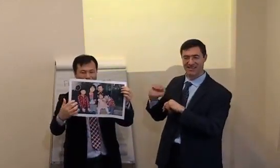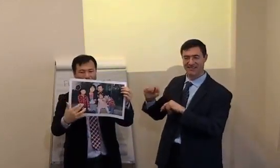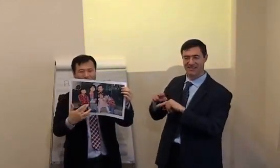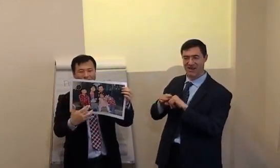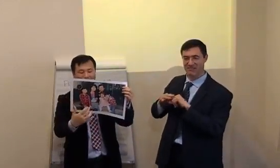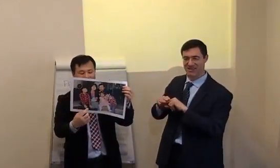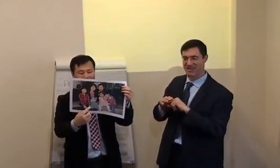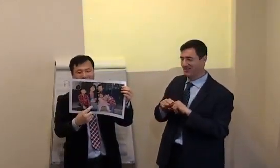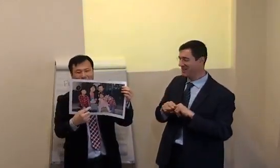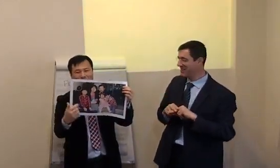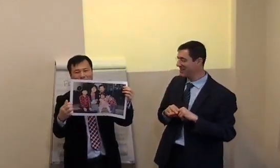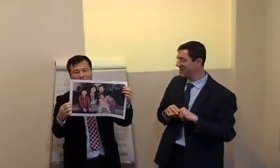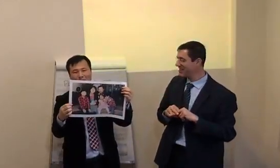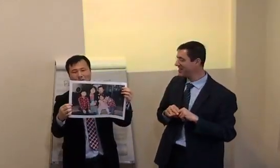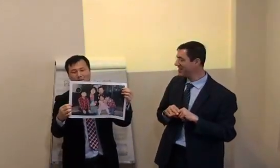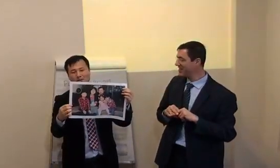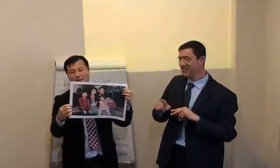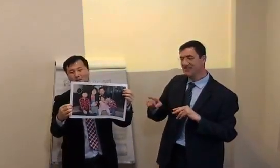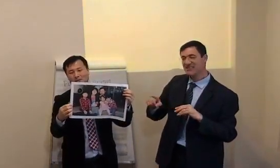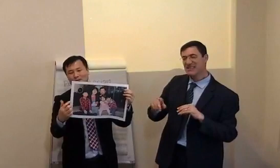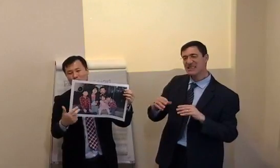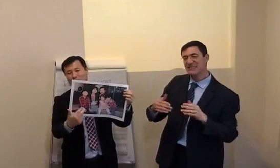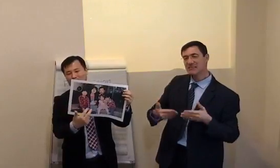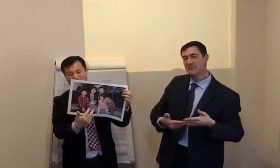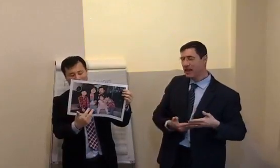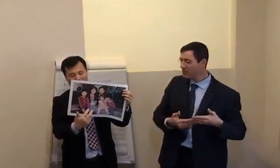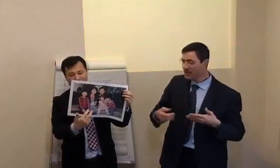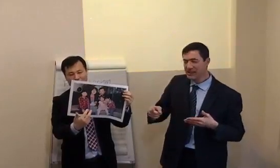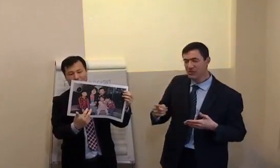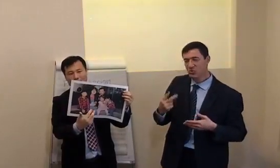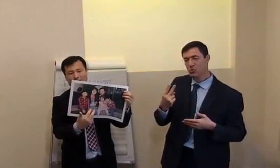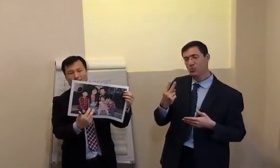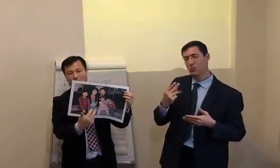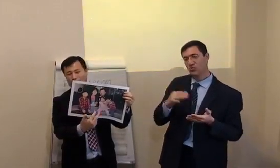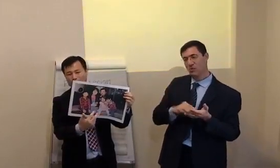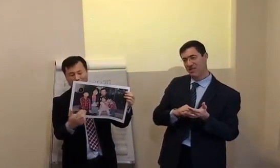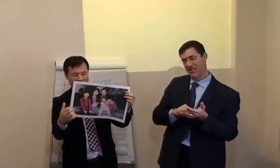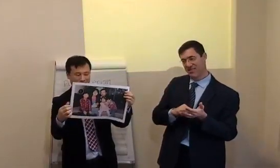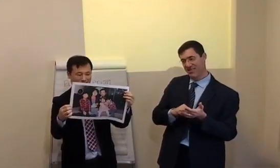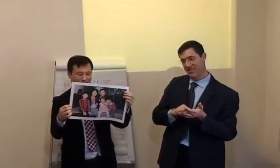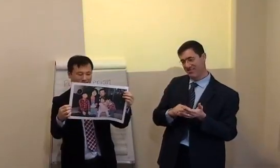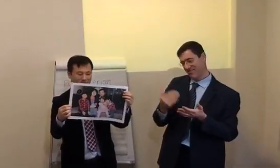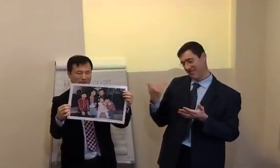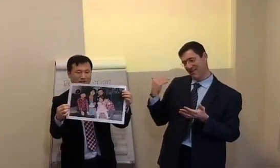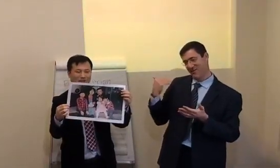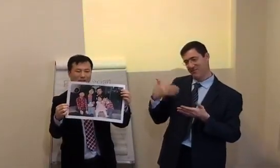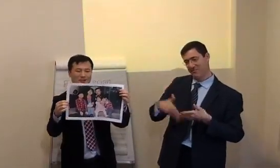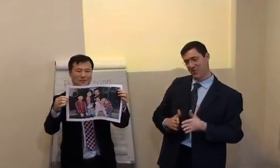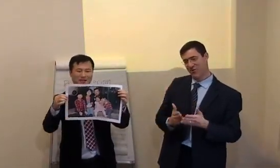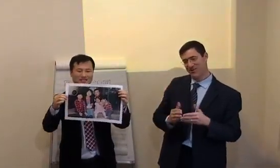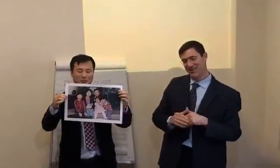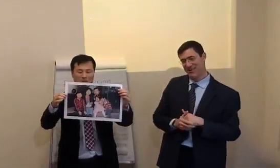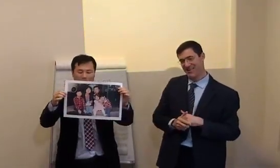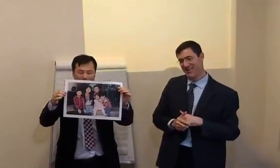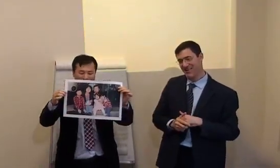My family, the last one, 2 months ago, was born safely. God's blessing, we have 4